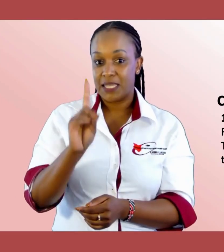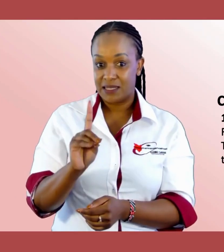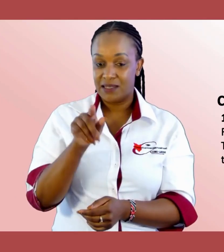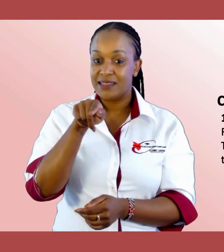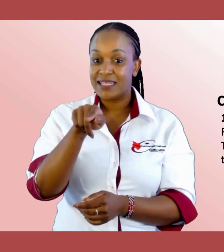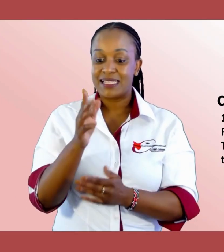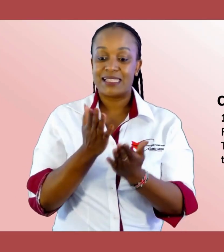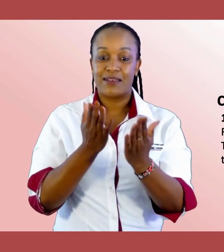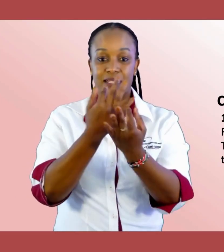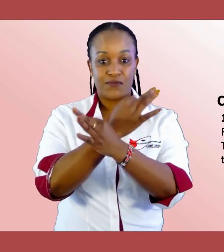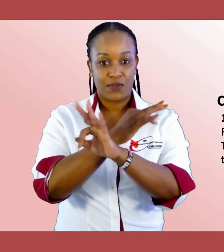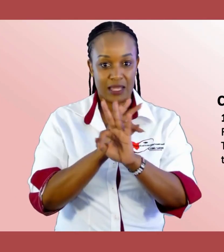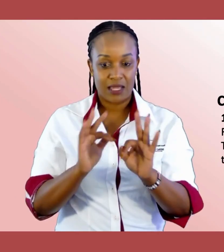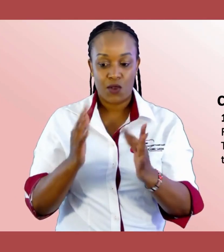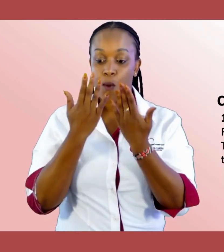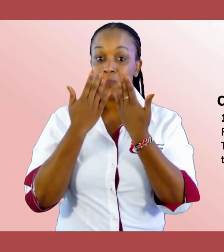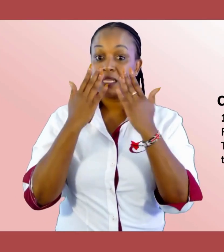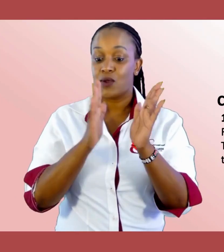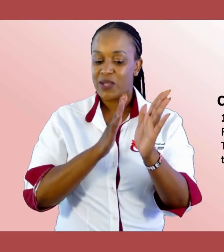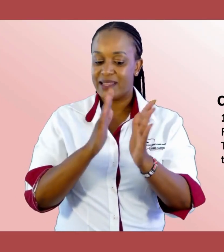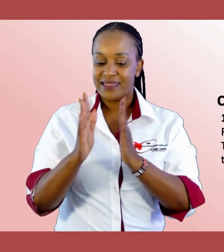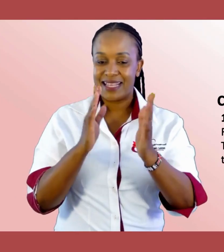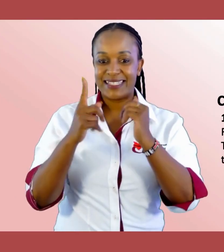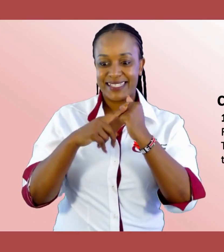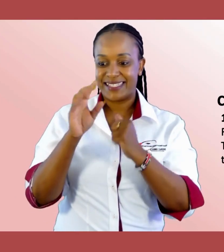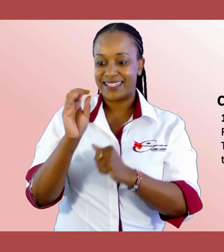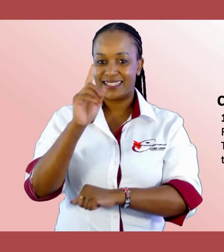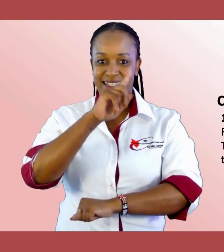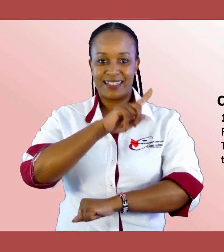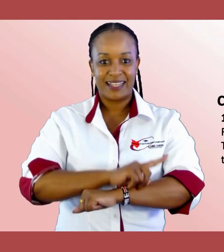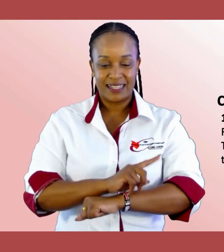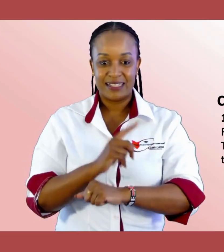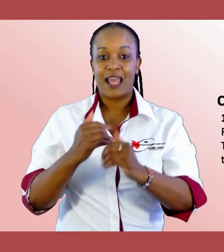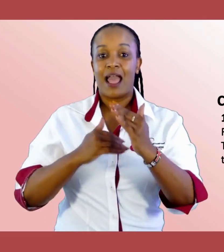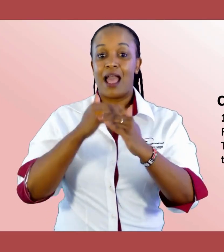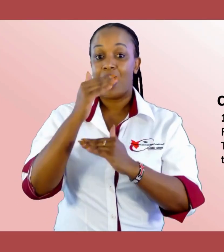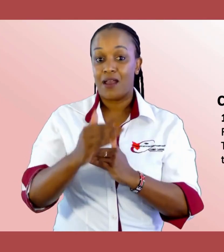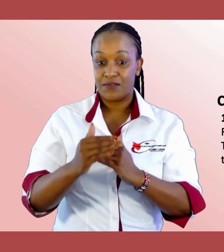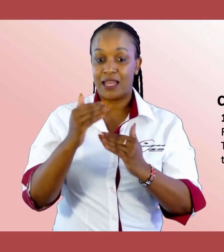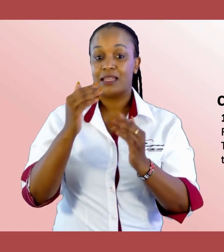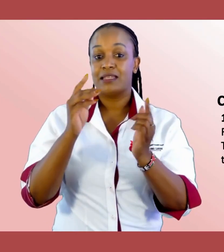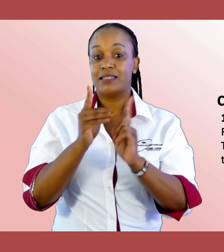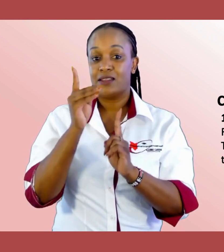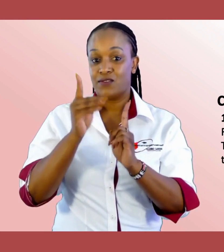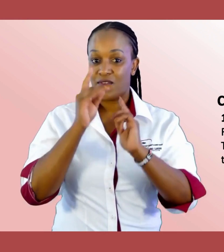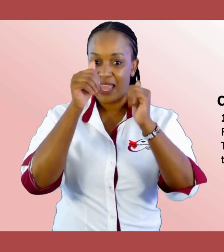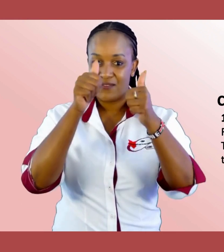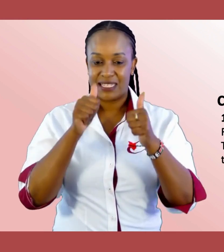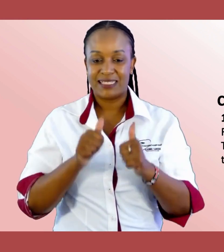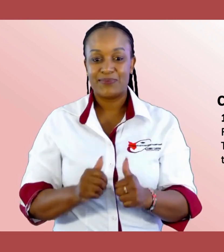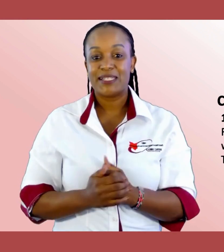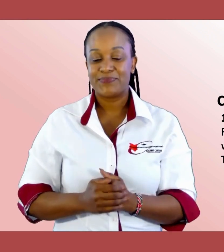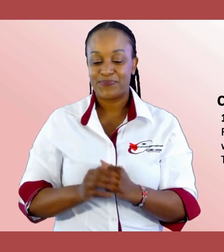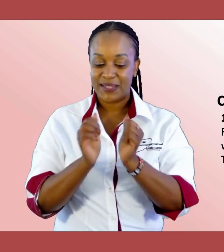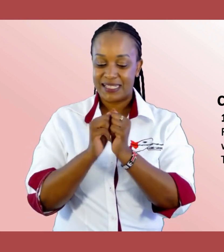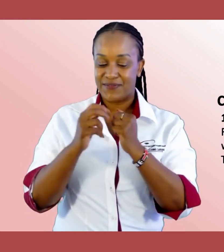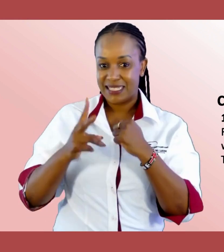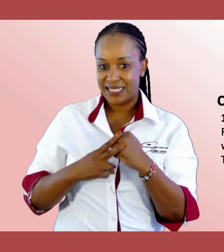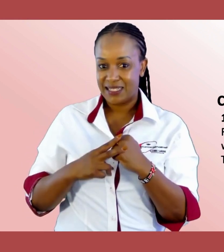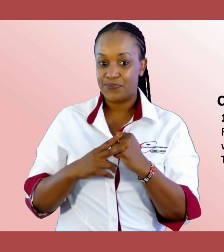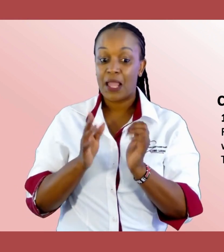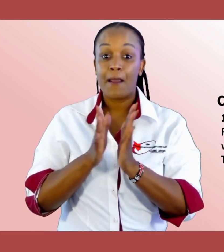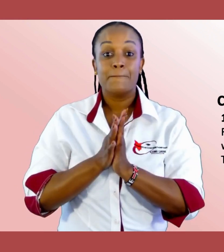The service is free and is completed within 60 days from the date of advertisement.